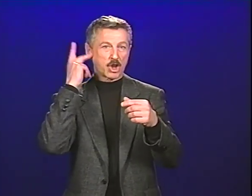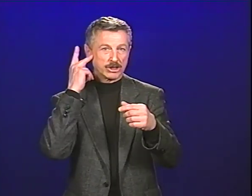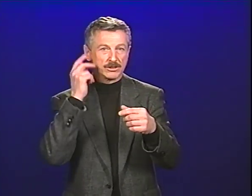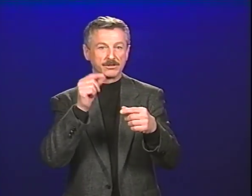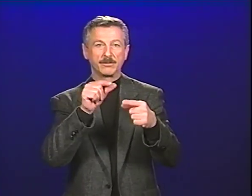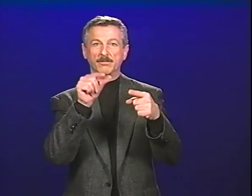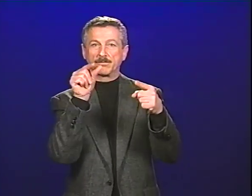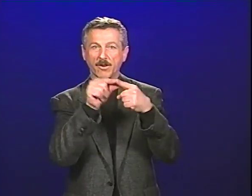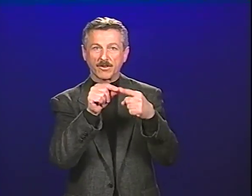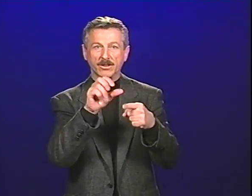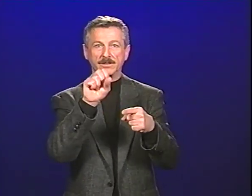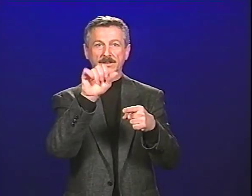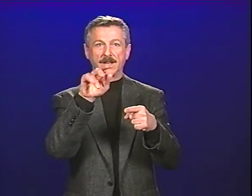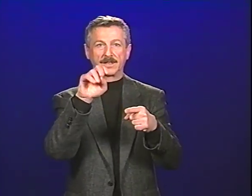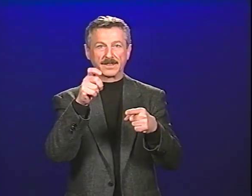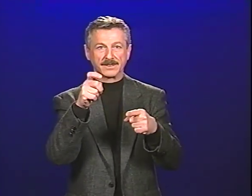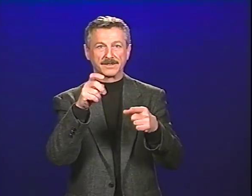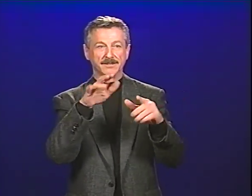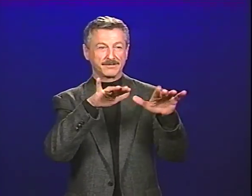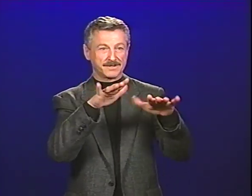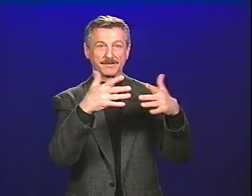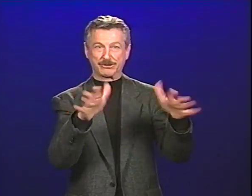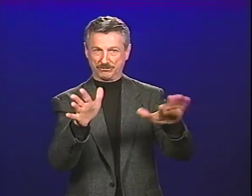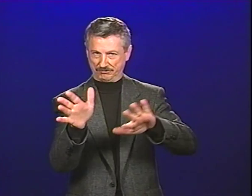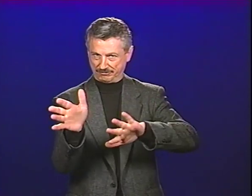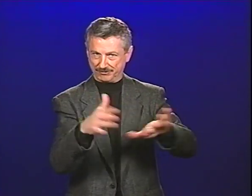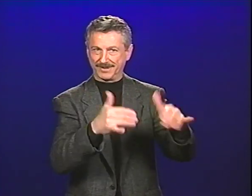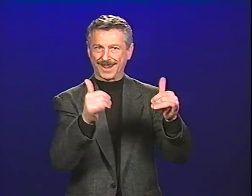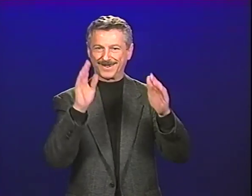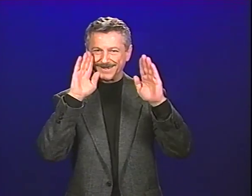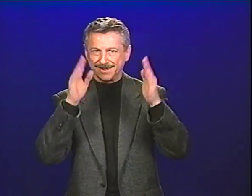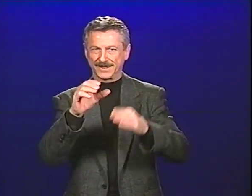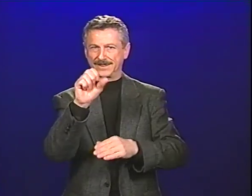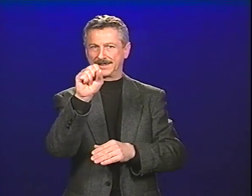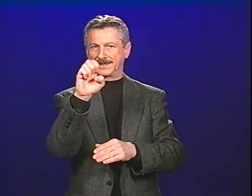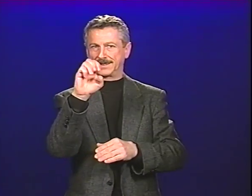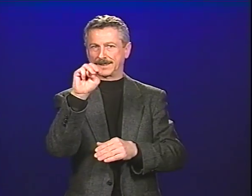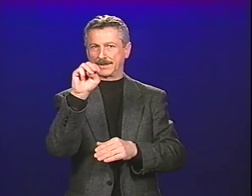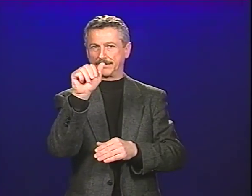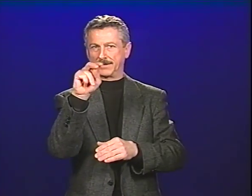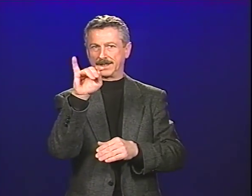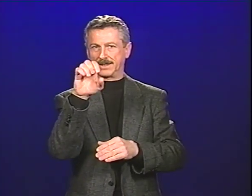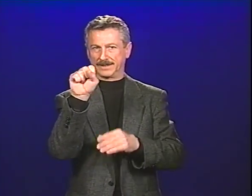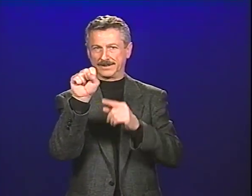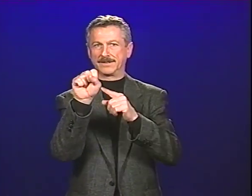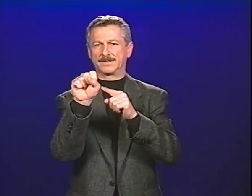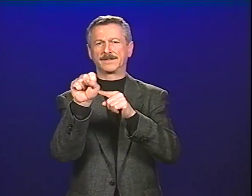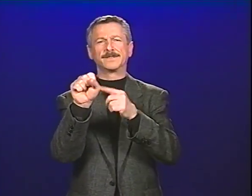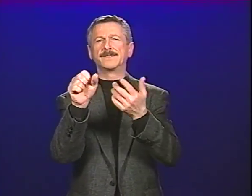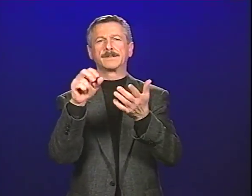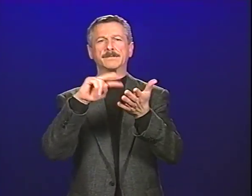We've been talking about the phonology, morphology, and syntax of ASL. Now let's look at